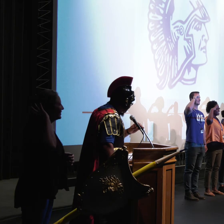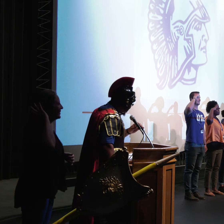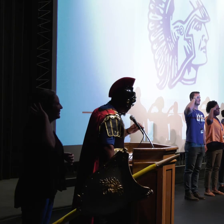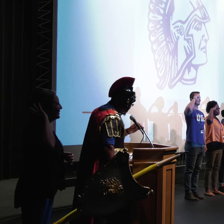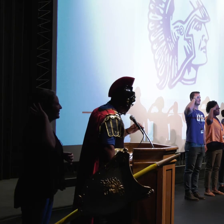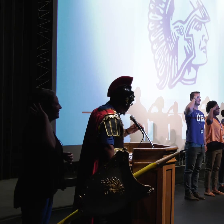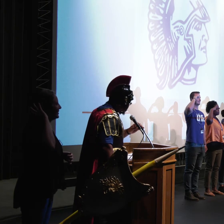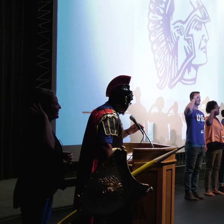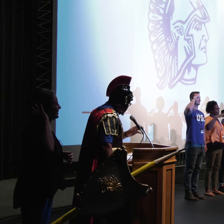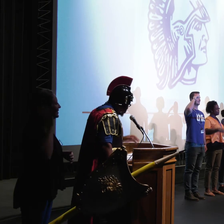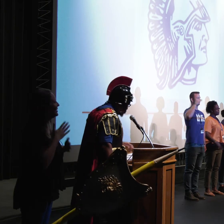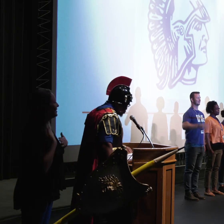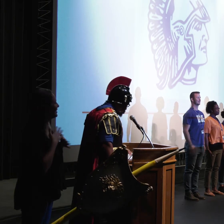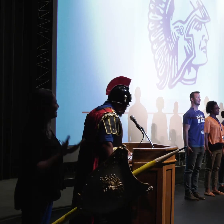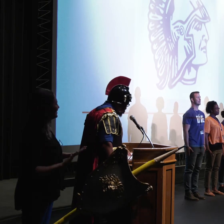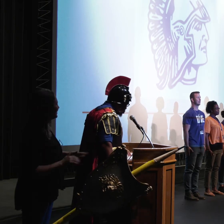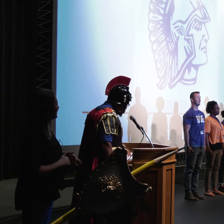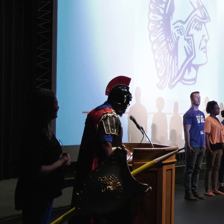at ease.